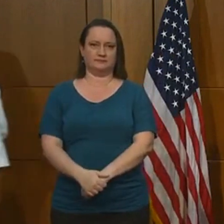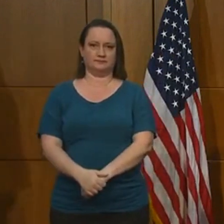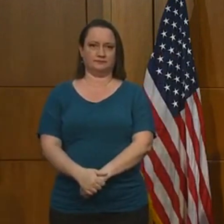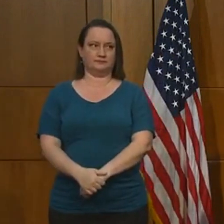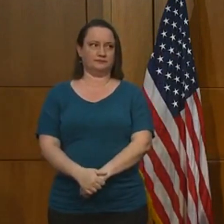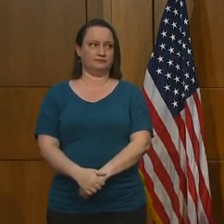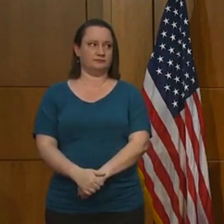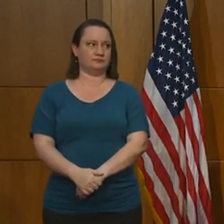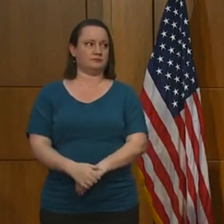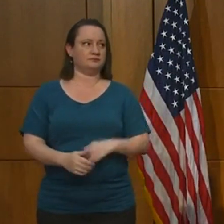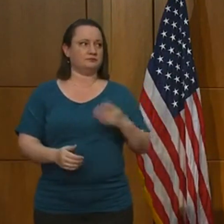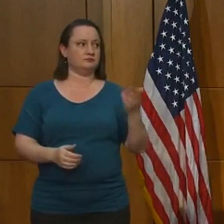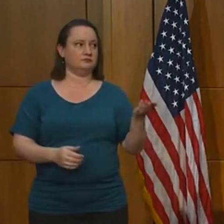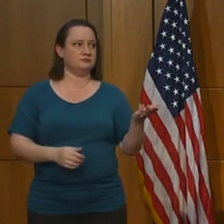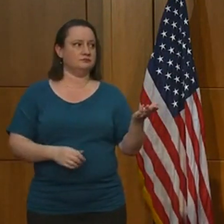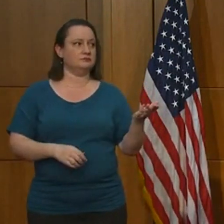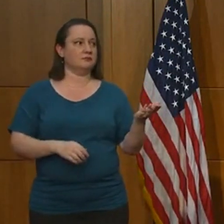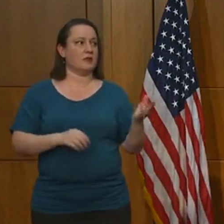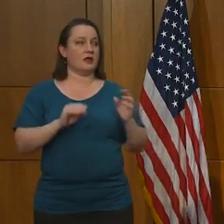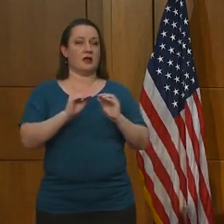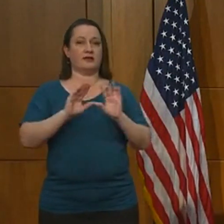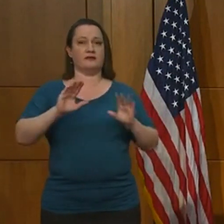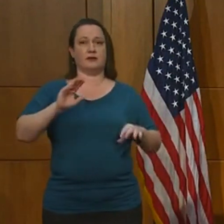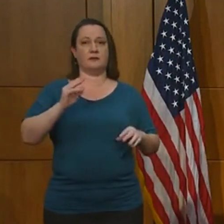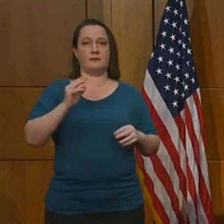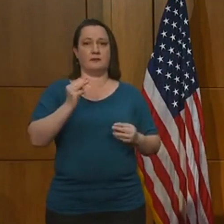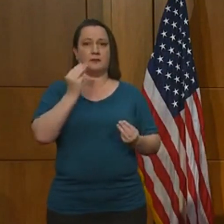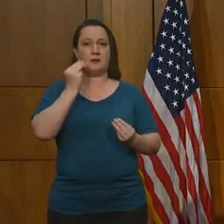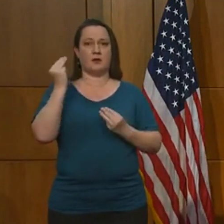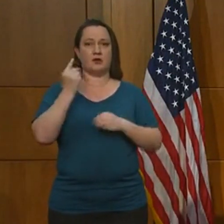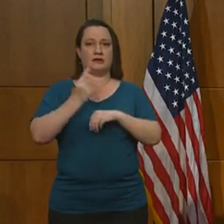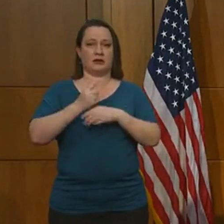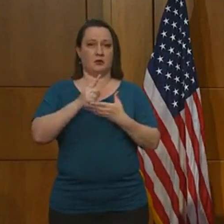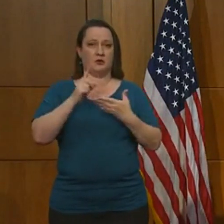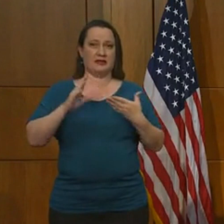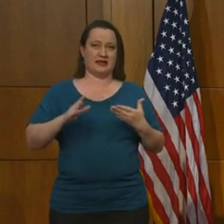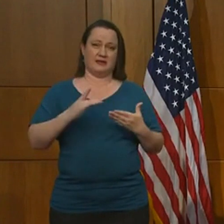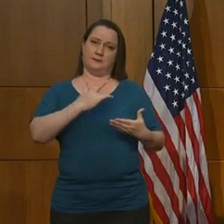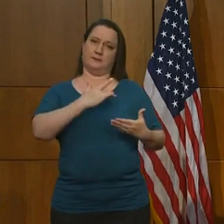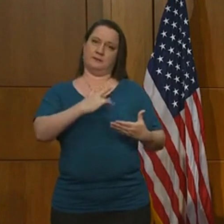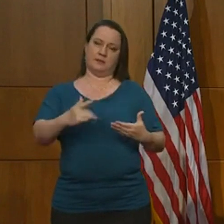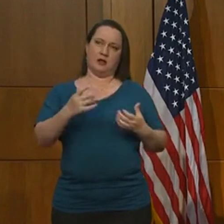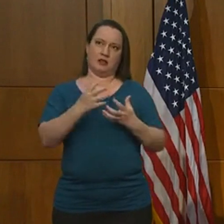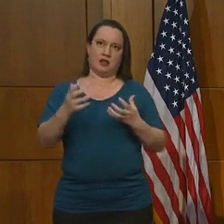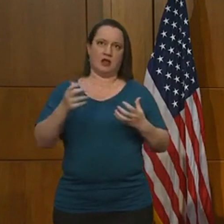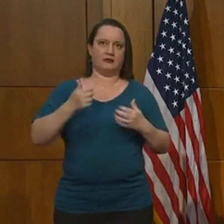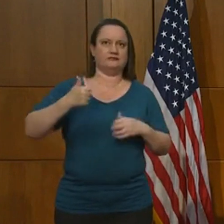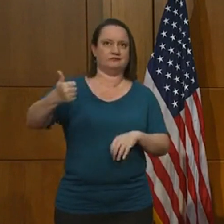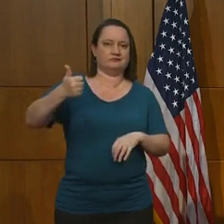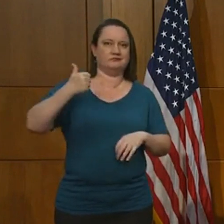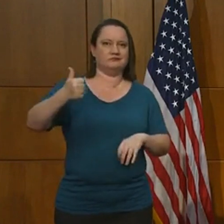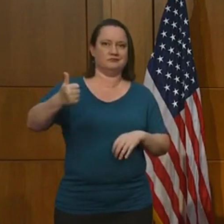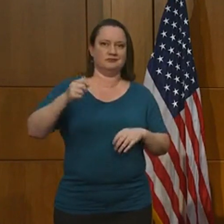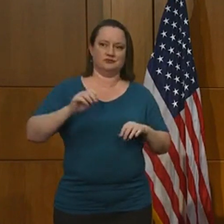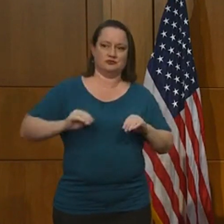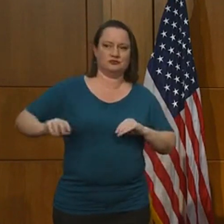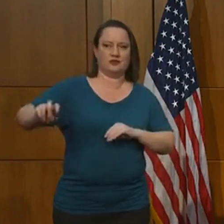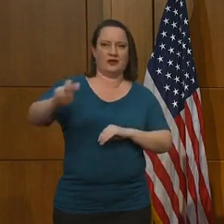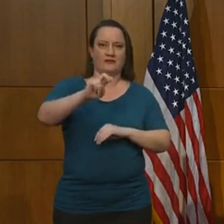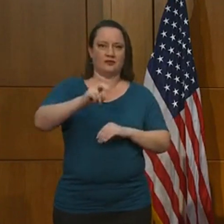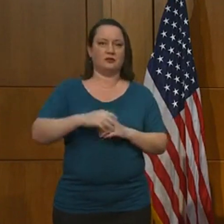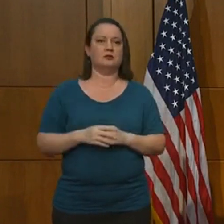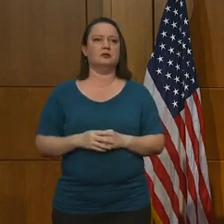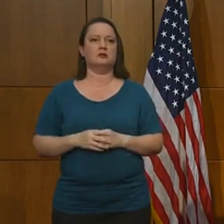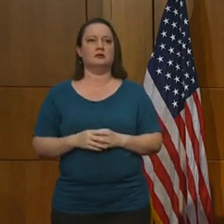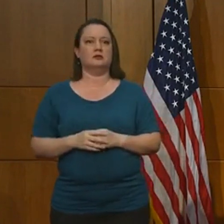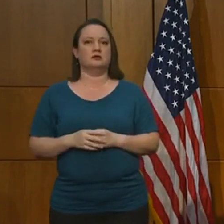Yeah, obviously Memorial Day weekend's really busy for travel. I'm wondering if you have anything specific to say to people who are still in those